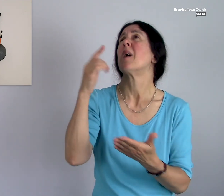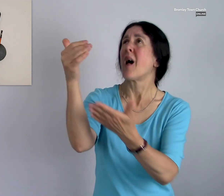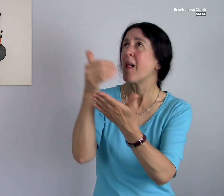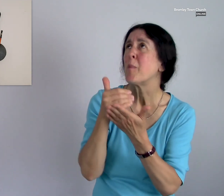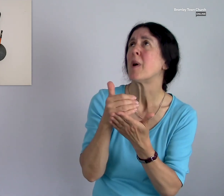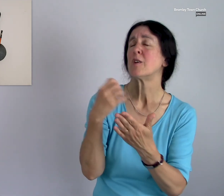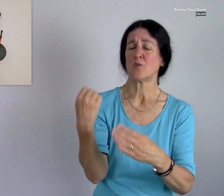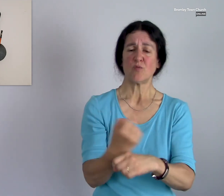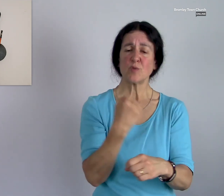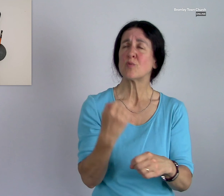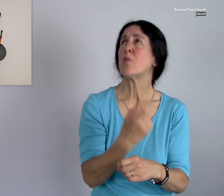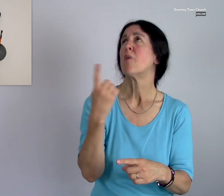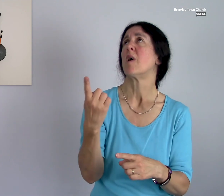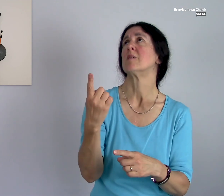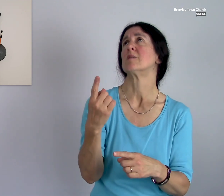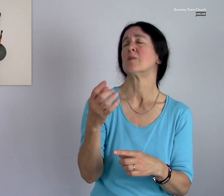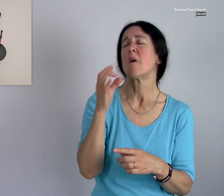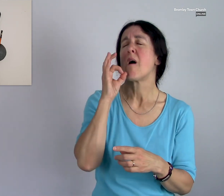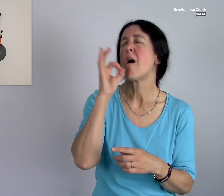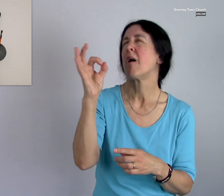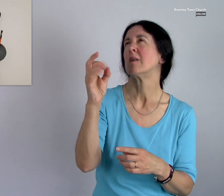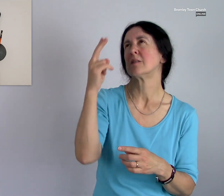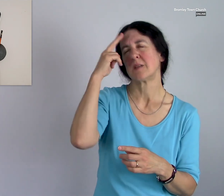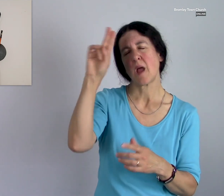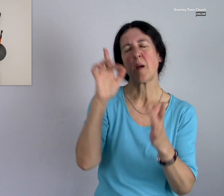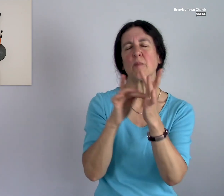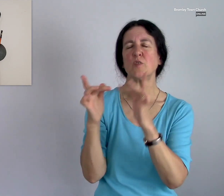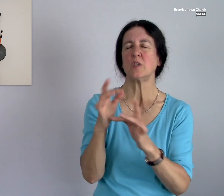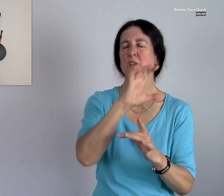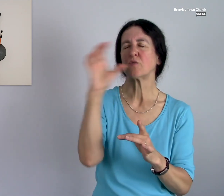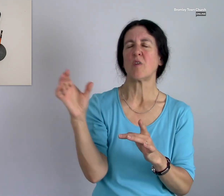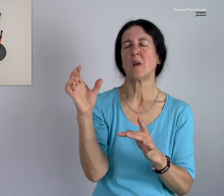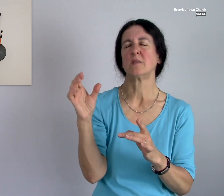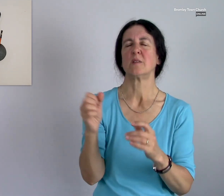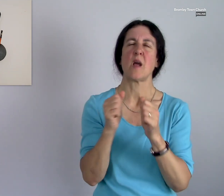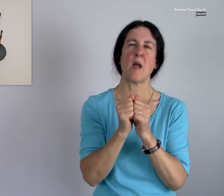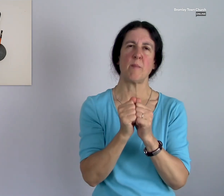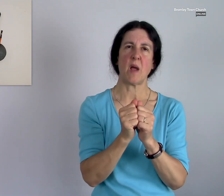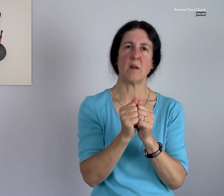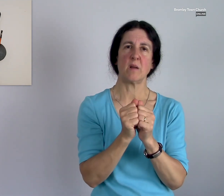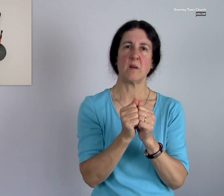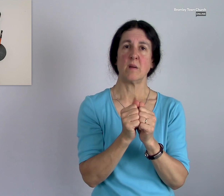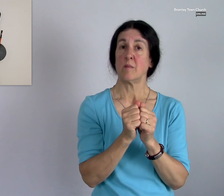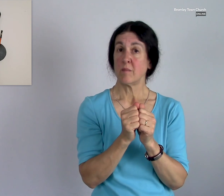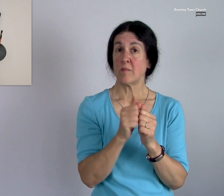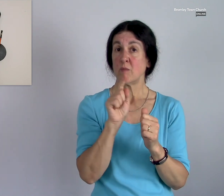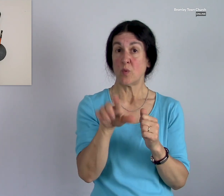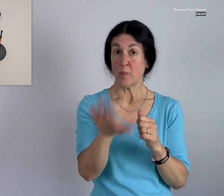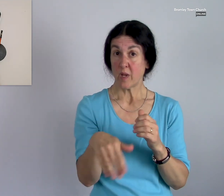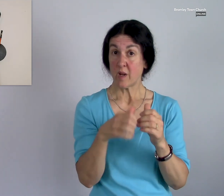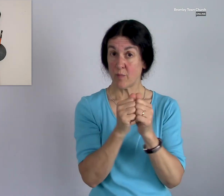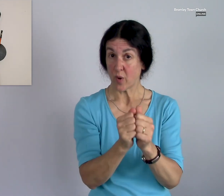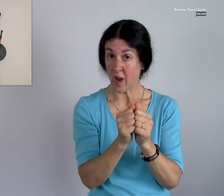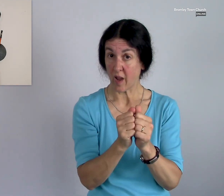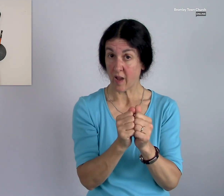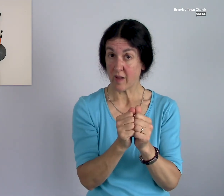the name of Jesus Christ, our Lord. Amen. Amen. If you've prayed that sincerely,